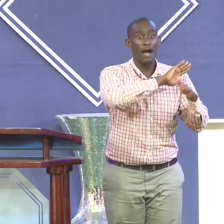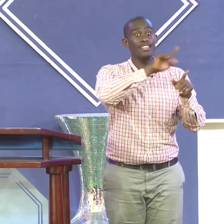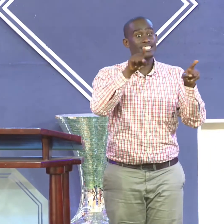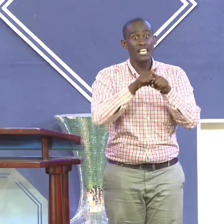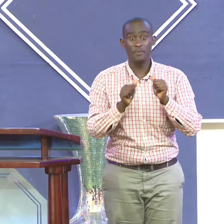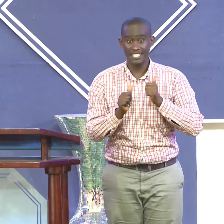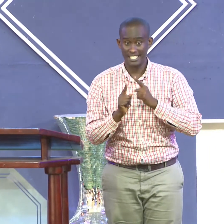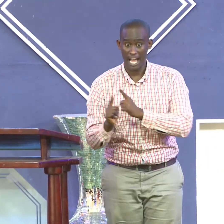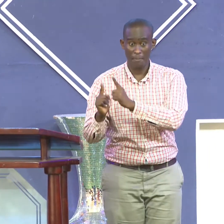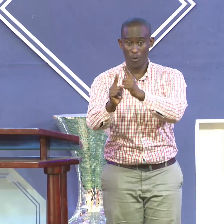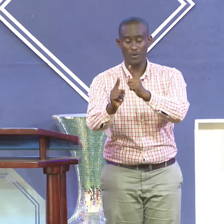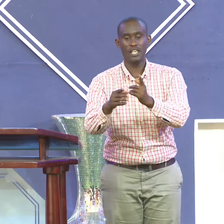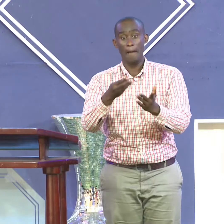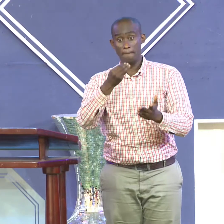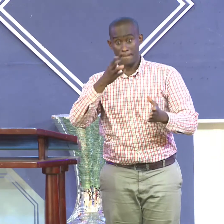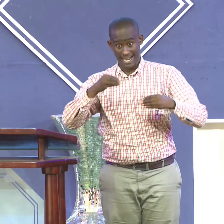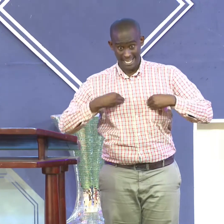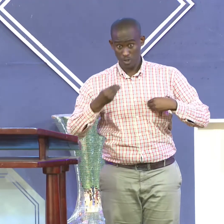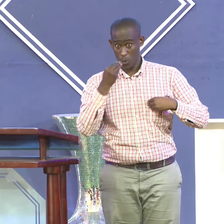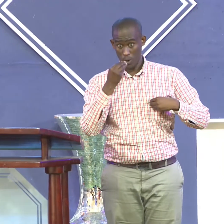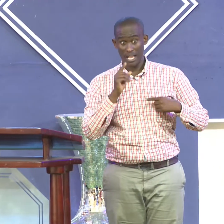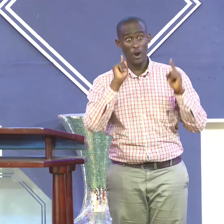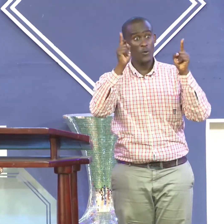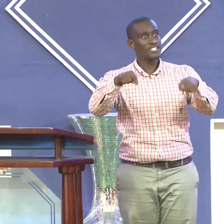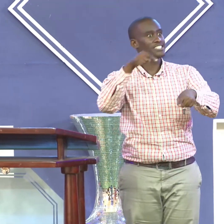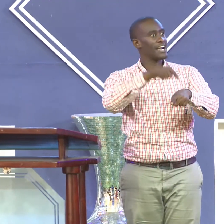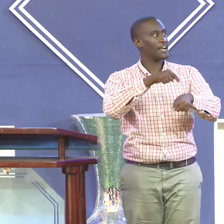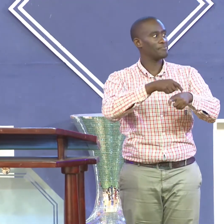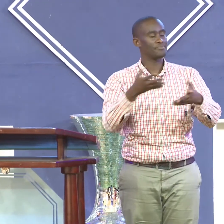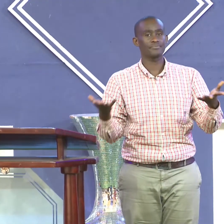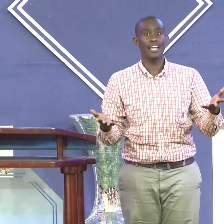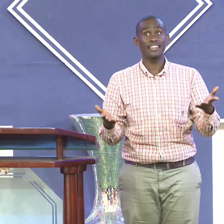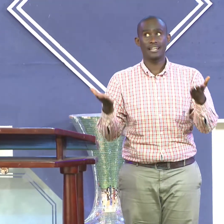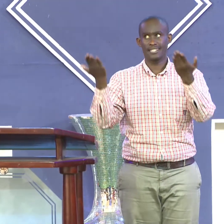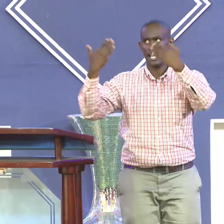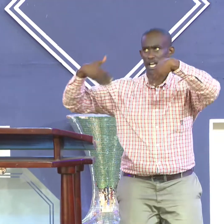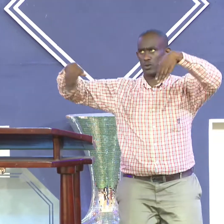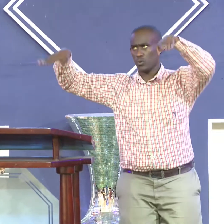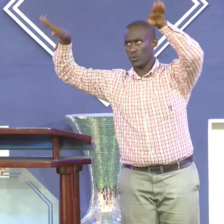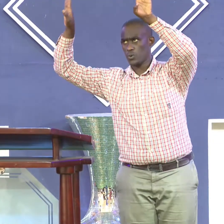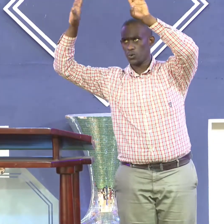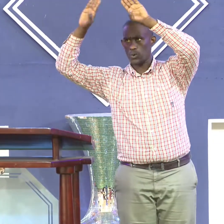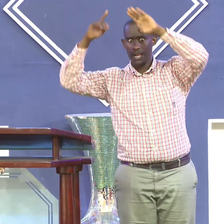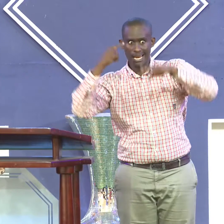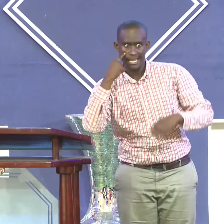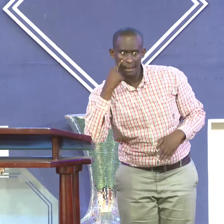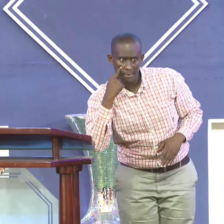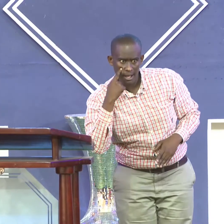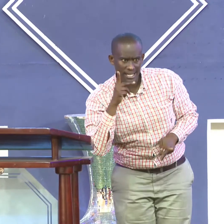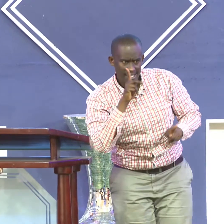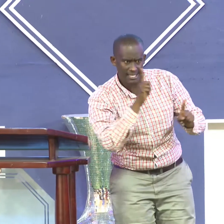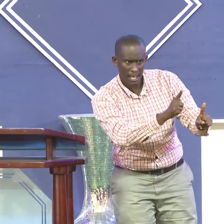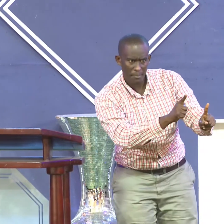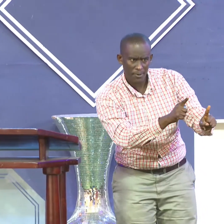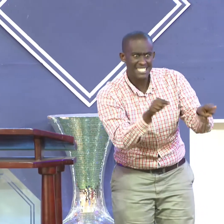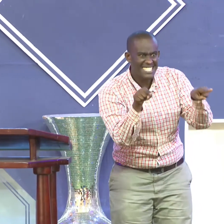jiyingiza. Who accepted the seed? Batuke ekiseera. They reached a time. Nga eggulu bwe liraba bo liraba Kristo. That when the